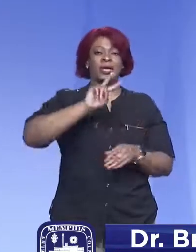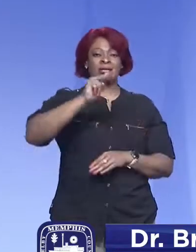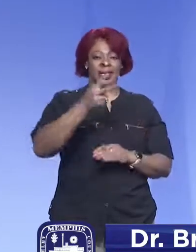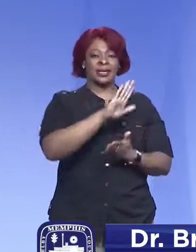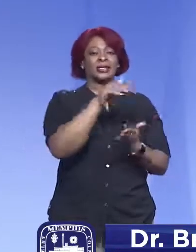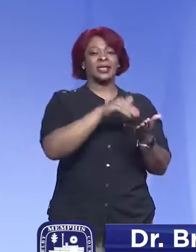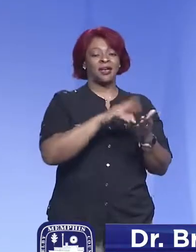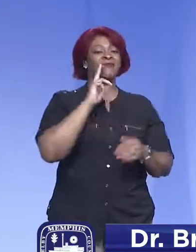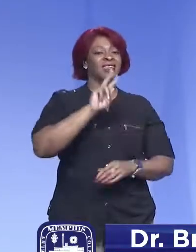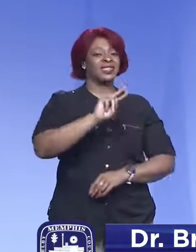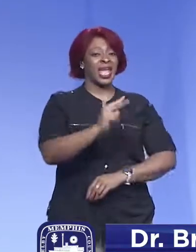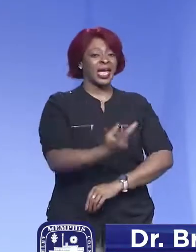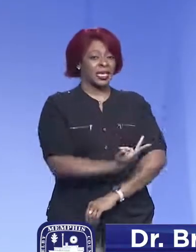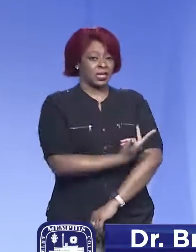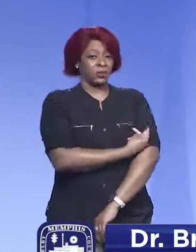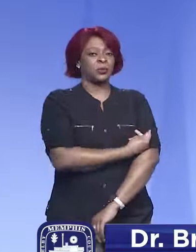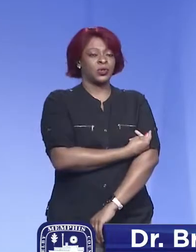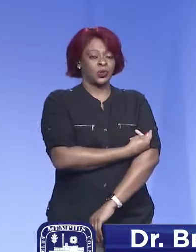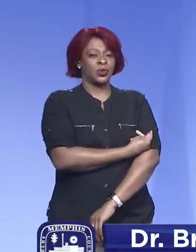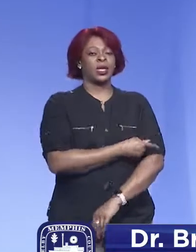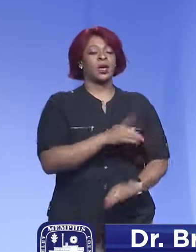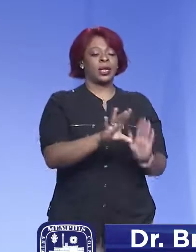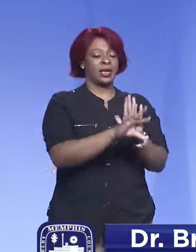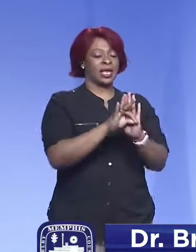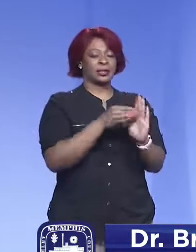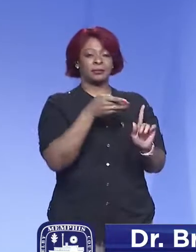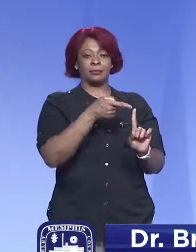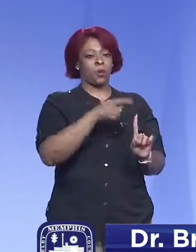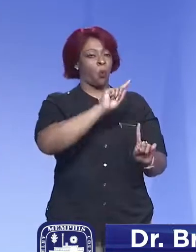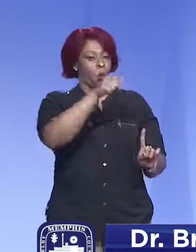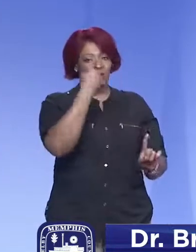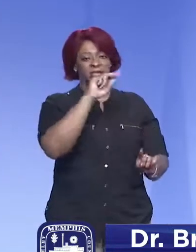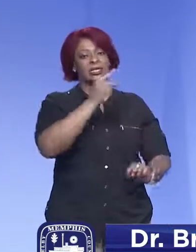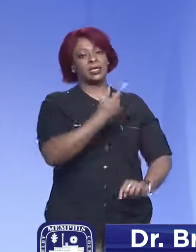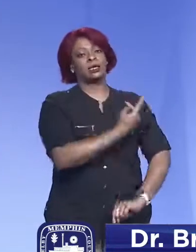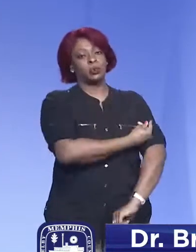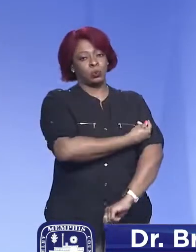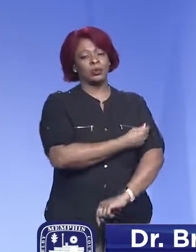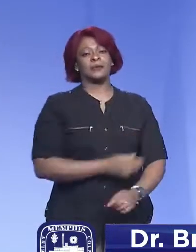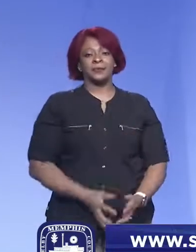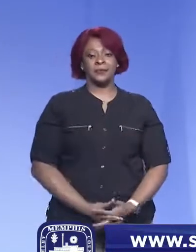site that will be designated for the second doses.